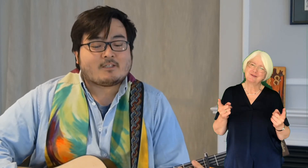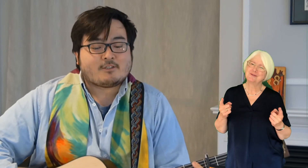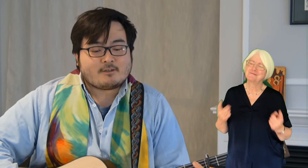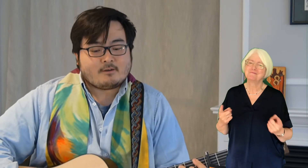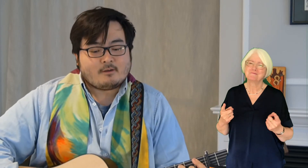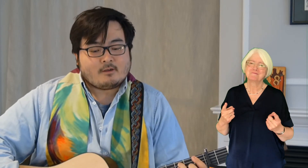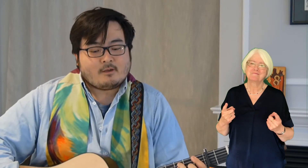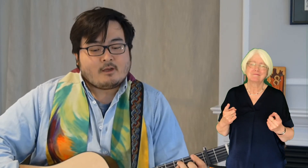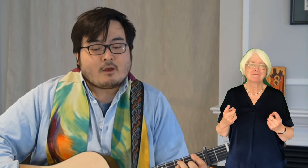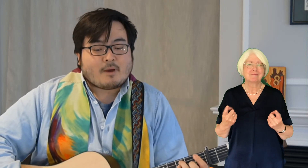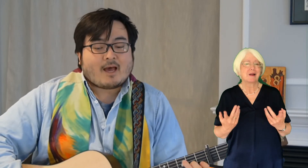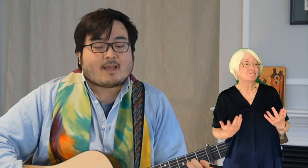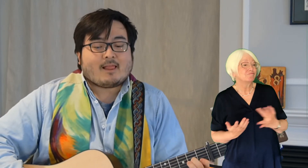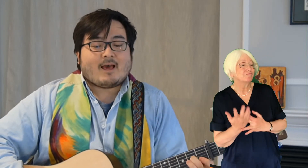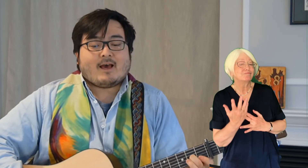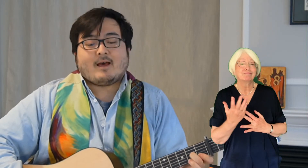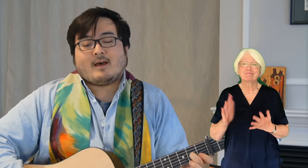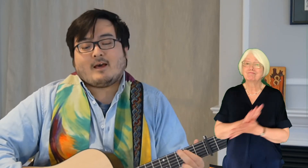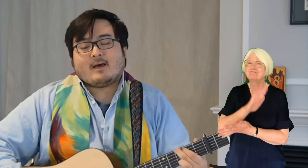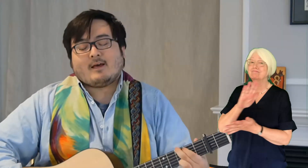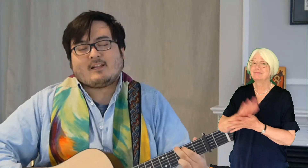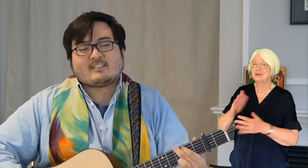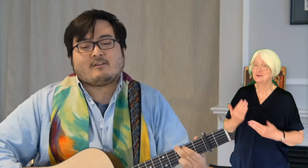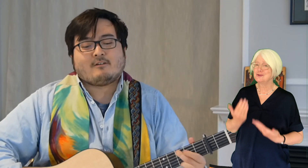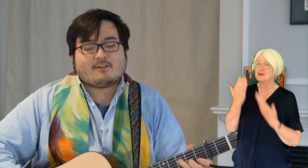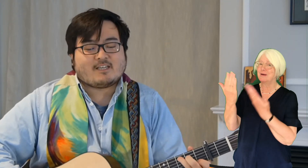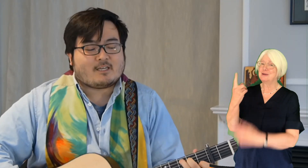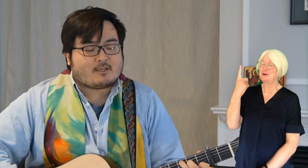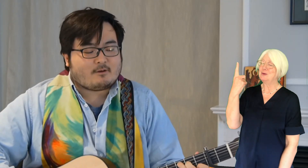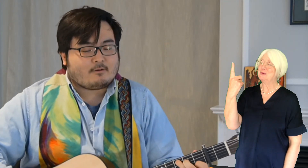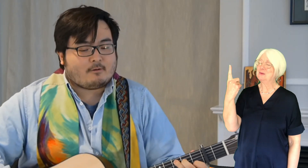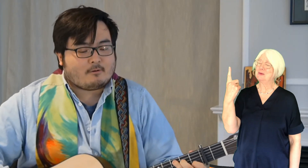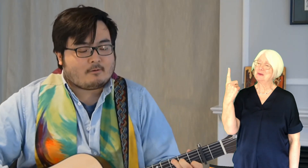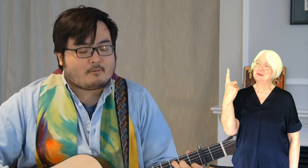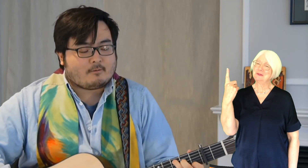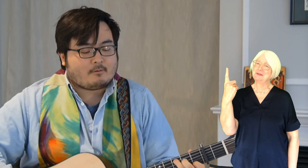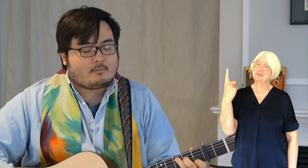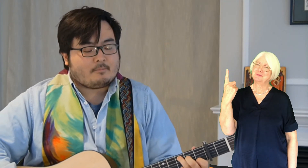message by gladly serving you.